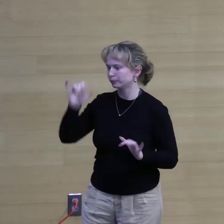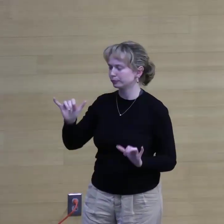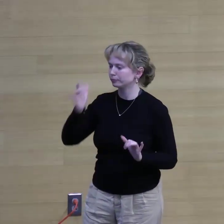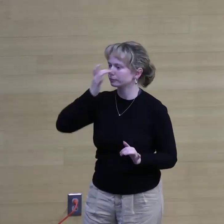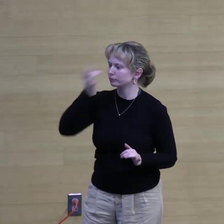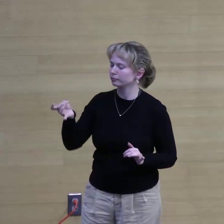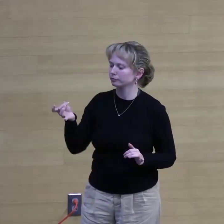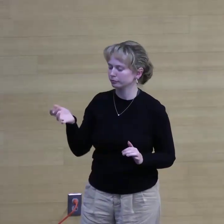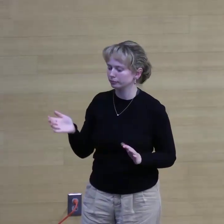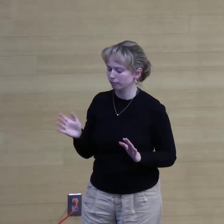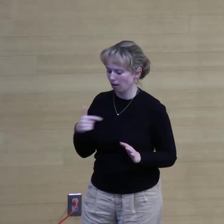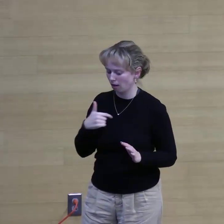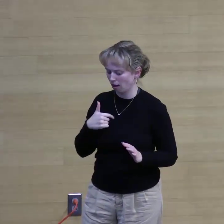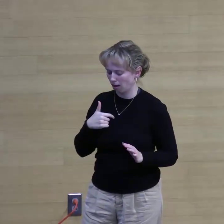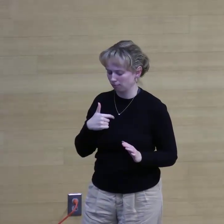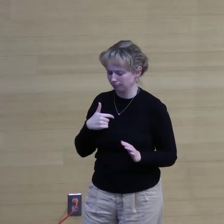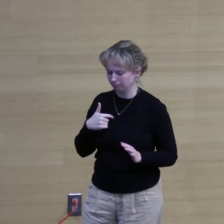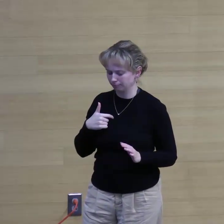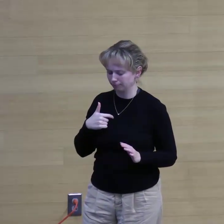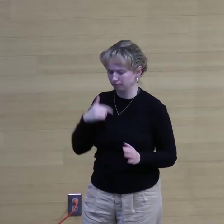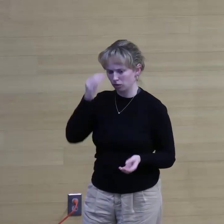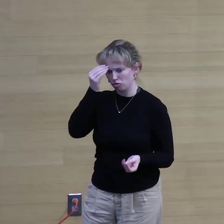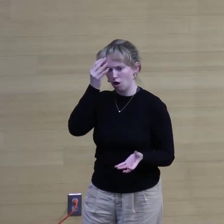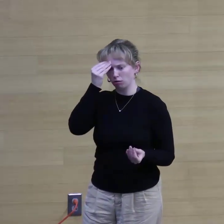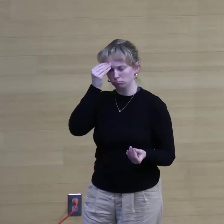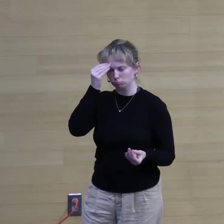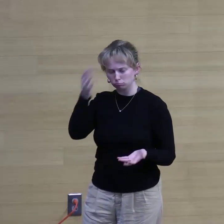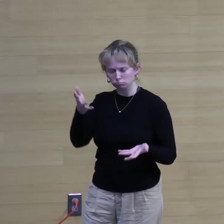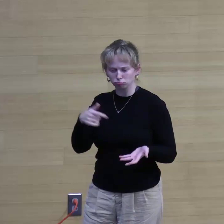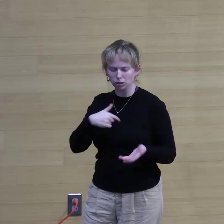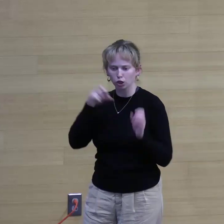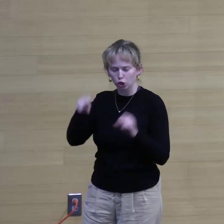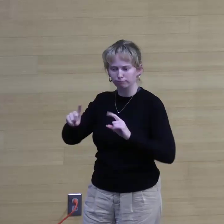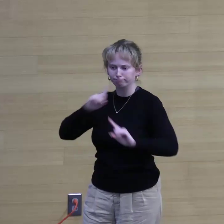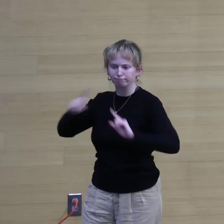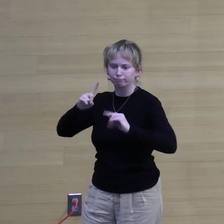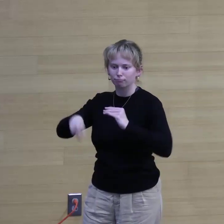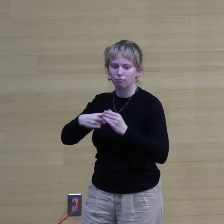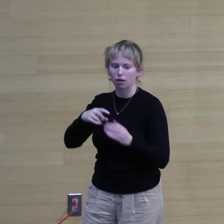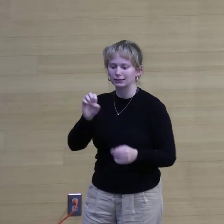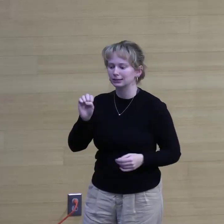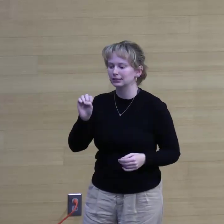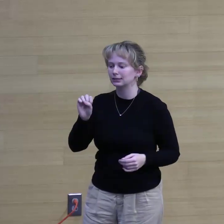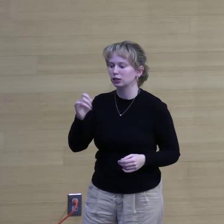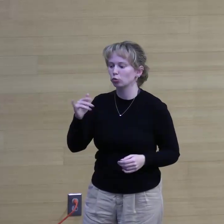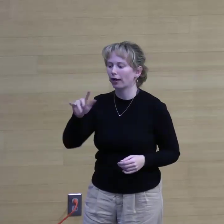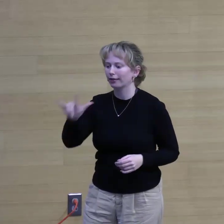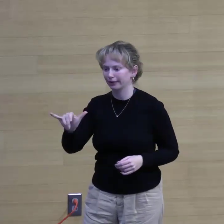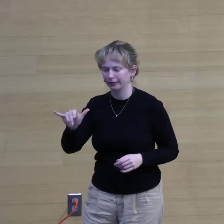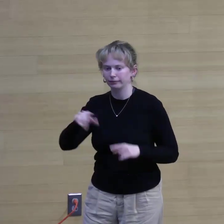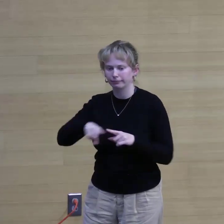I thought, and I really am there to have a conversation around sexuality, but it